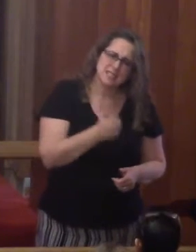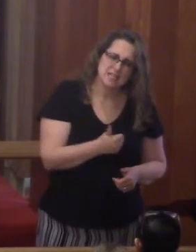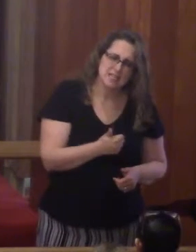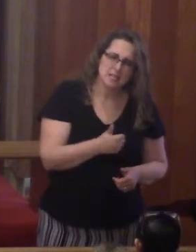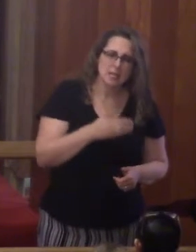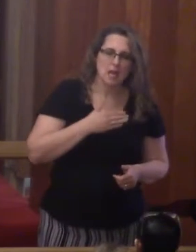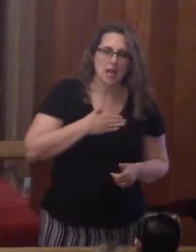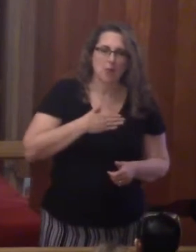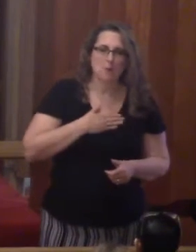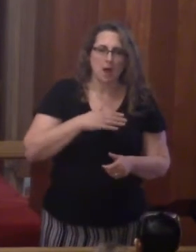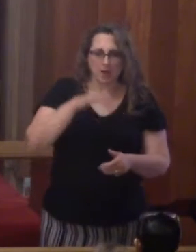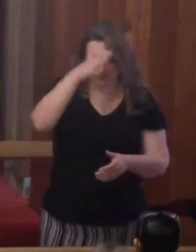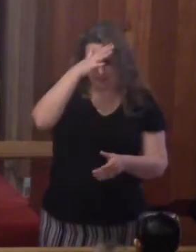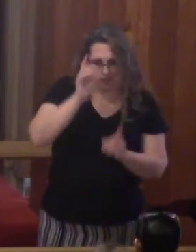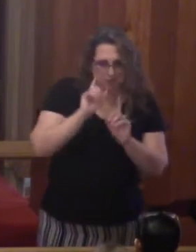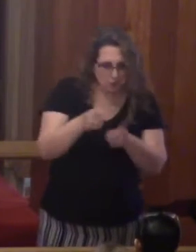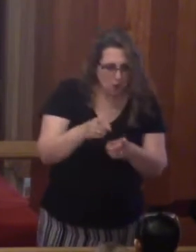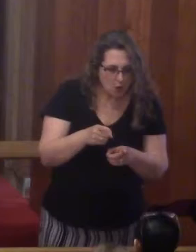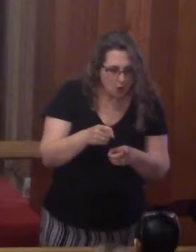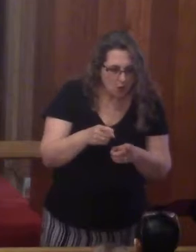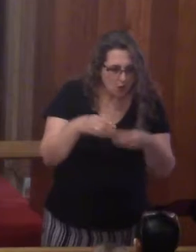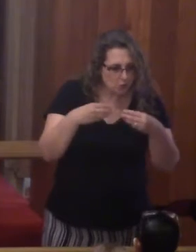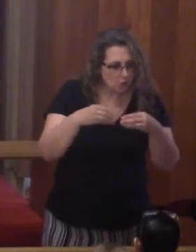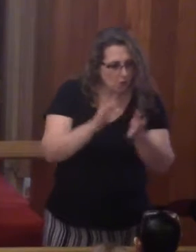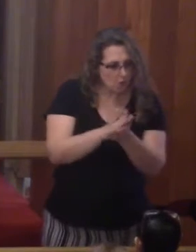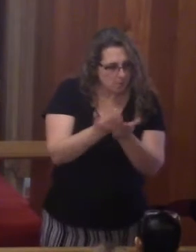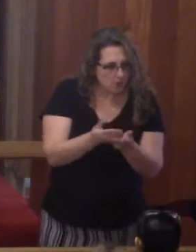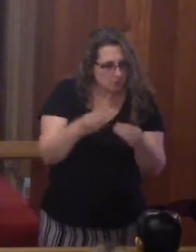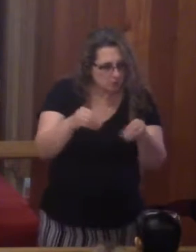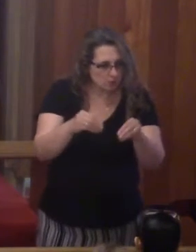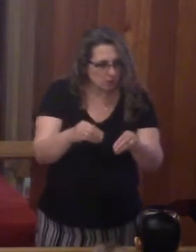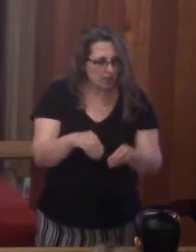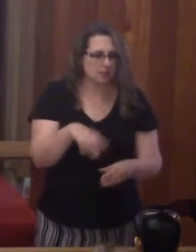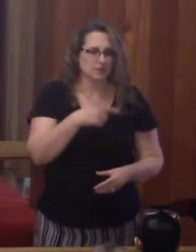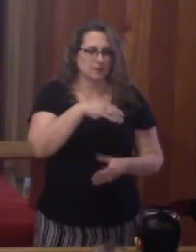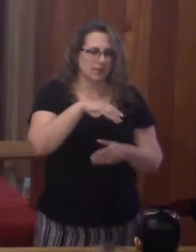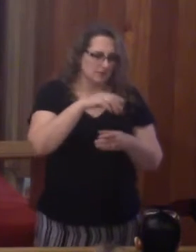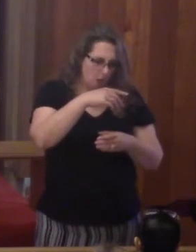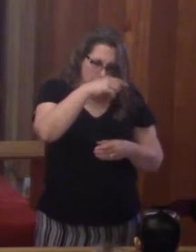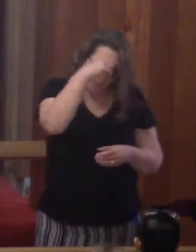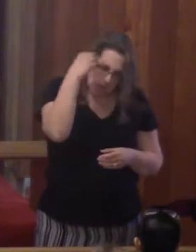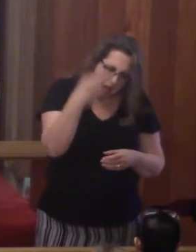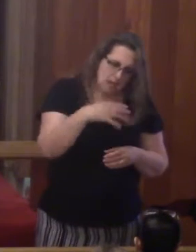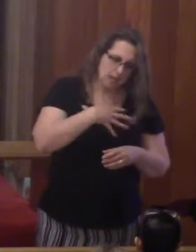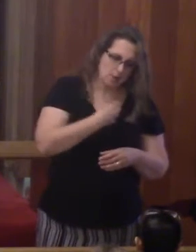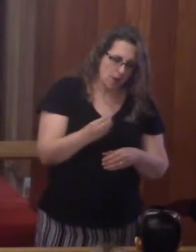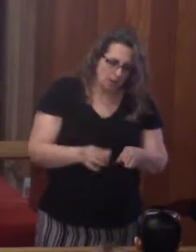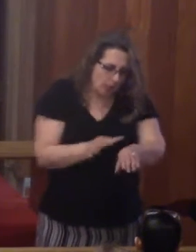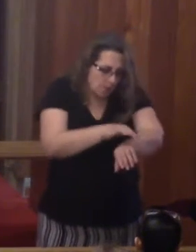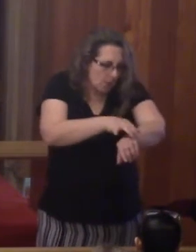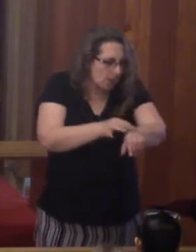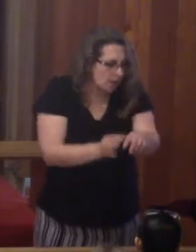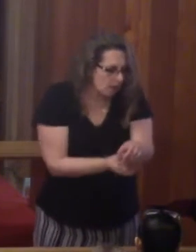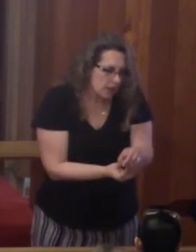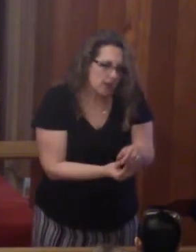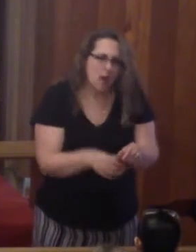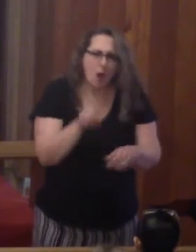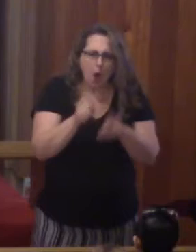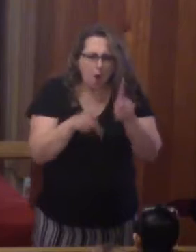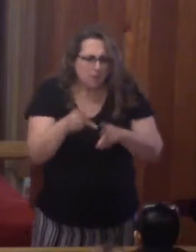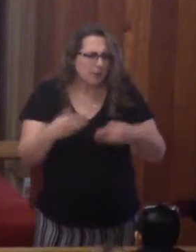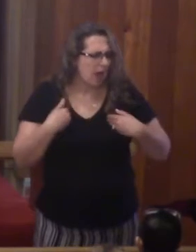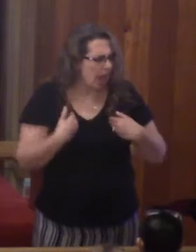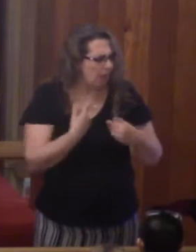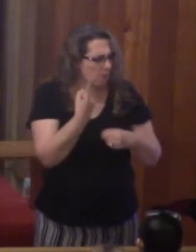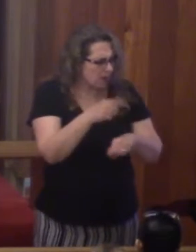dad went to the Christian bookstore at the mall and got me one, a nice black and white one. I remember putting it on, and I loved that thing. Everybody was wearing